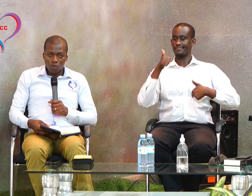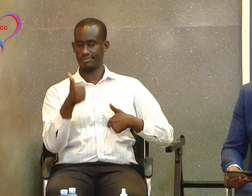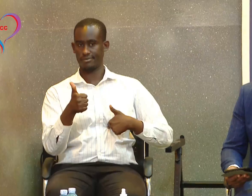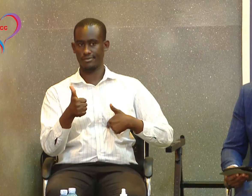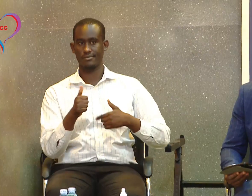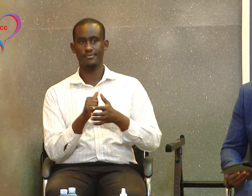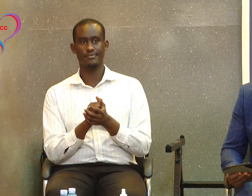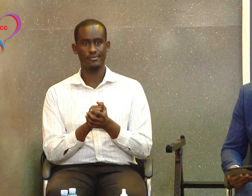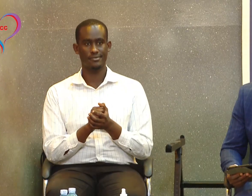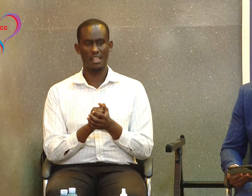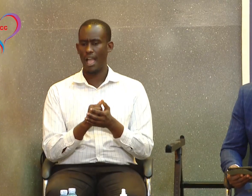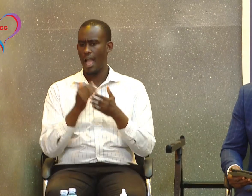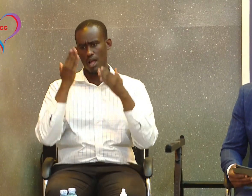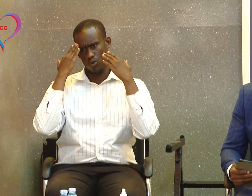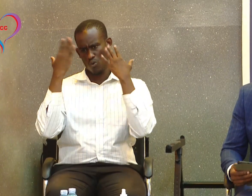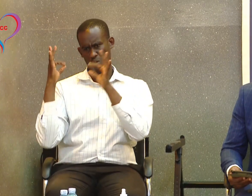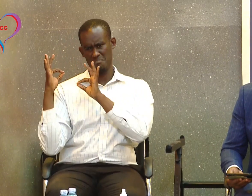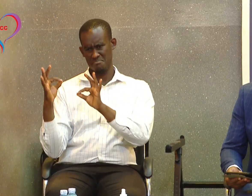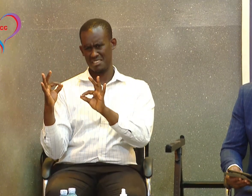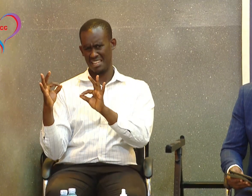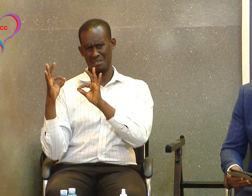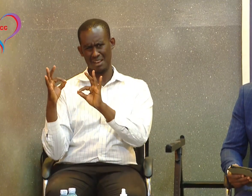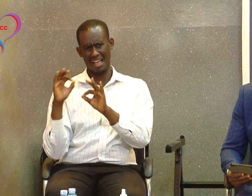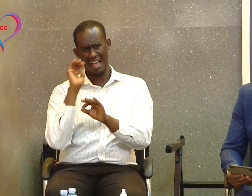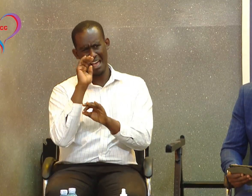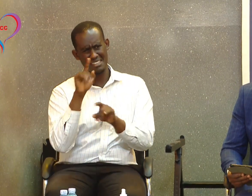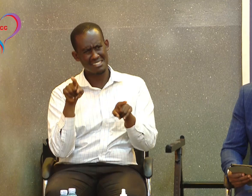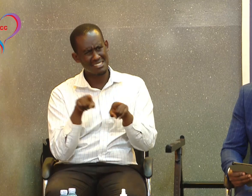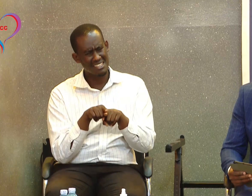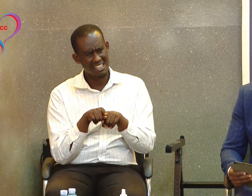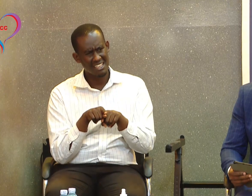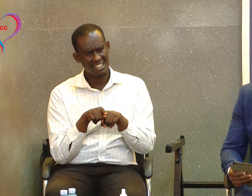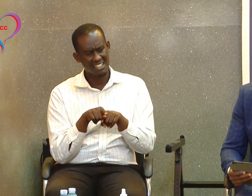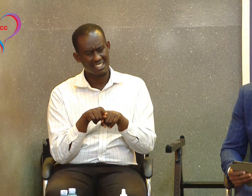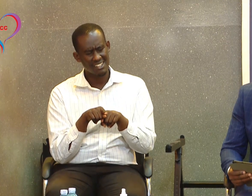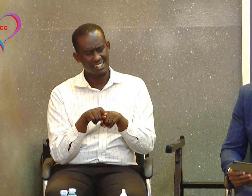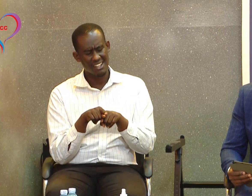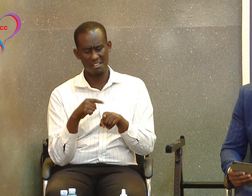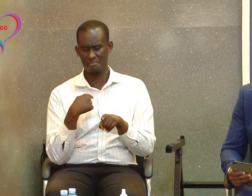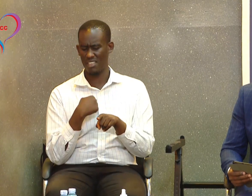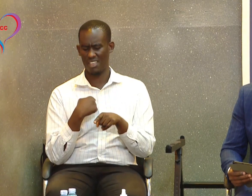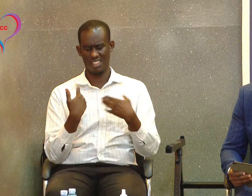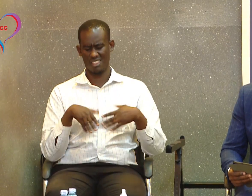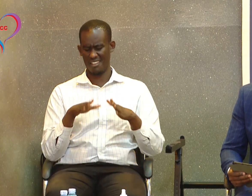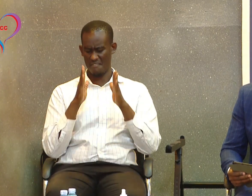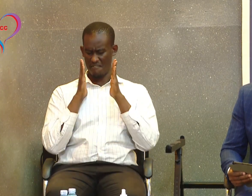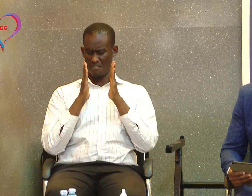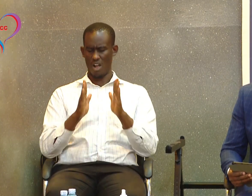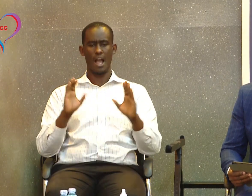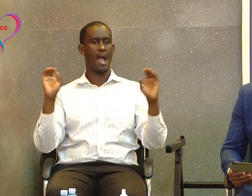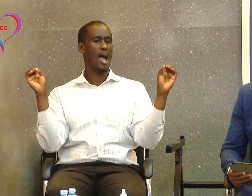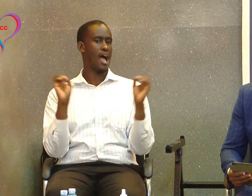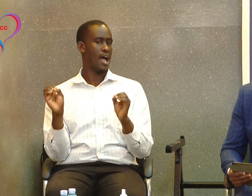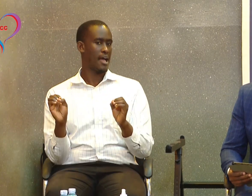don't know why this man asked this question. Simanyi lwaki omusajja ono yabuuza ekibuuzo. This is not my contention today. Wano si kwe ngenda